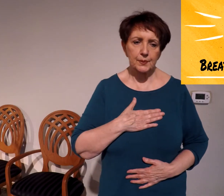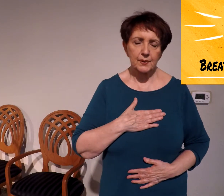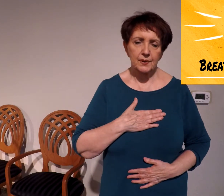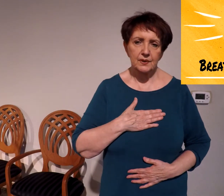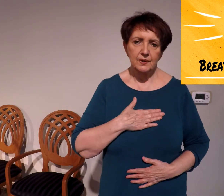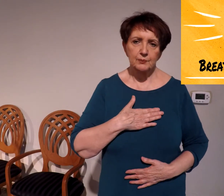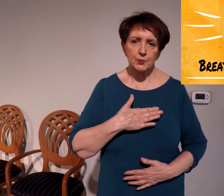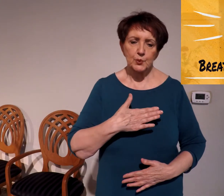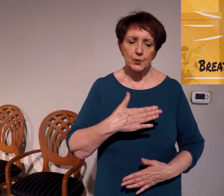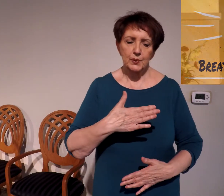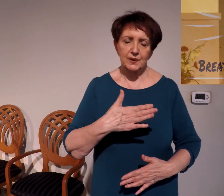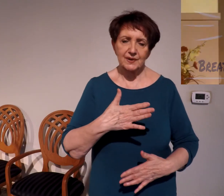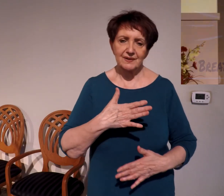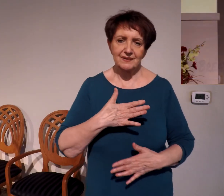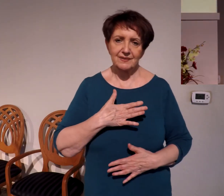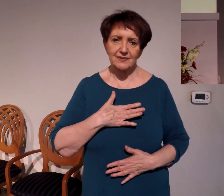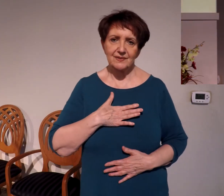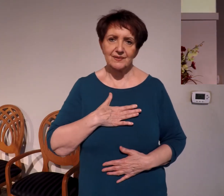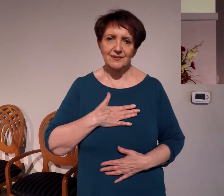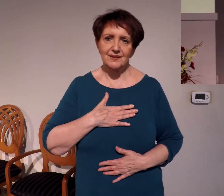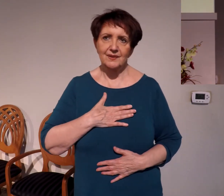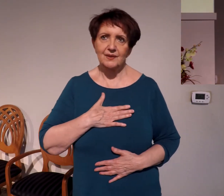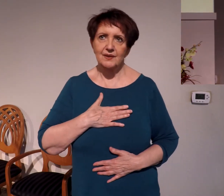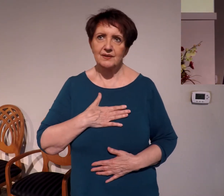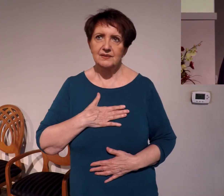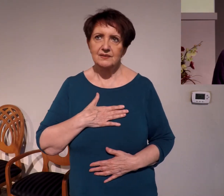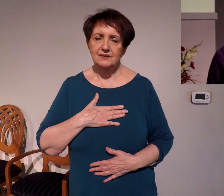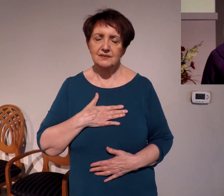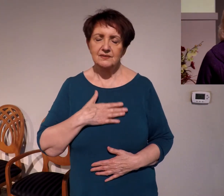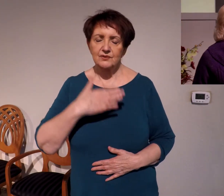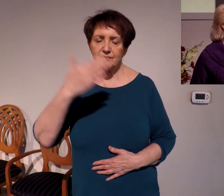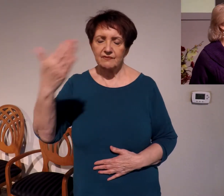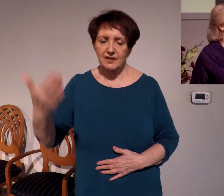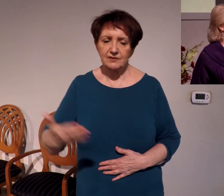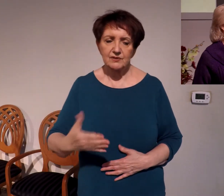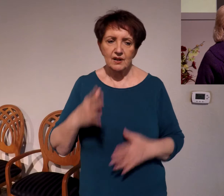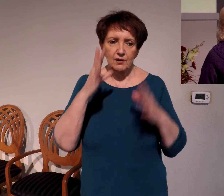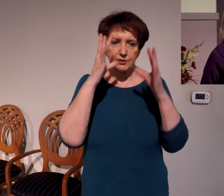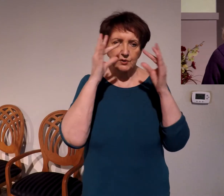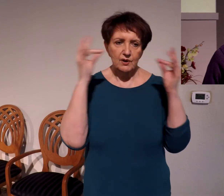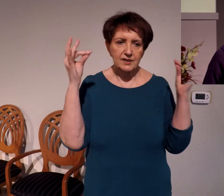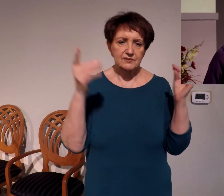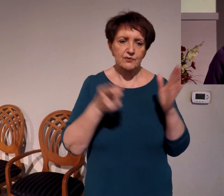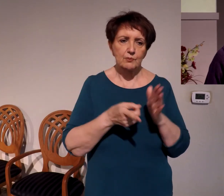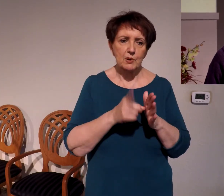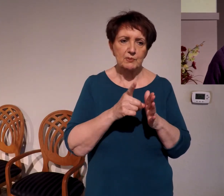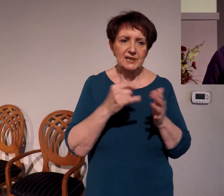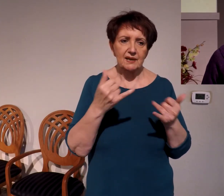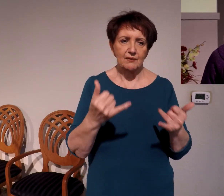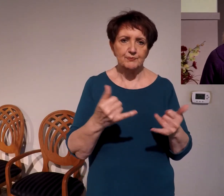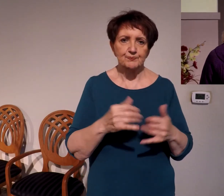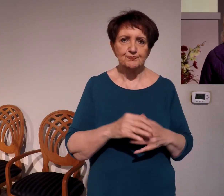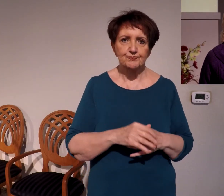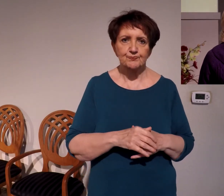Breathe into the center. So I'm going to invite you to just close your eyes for a moment.